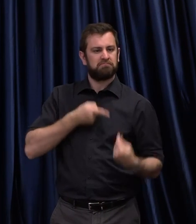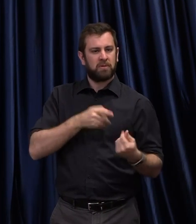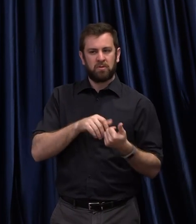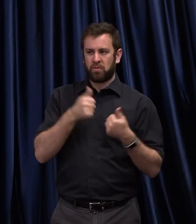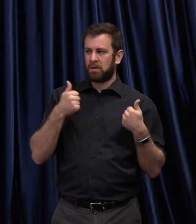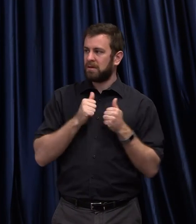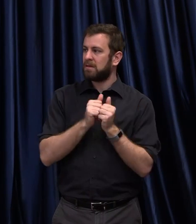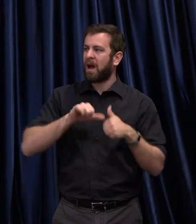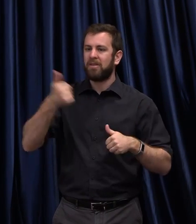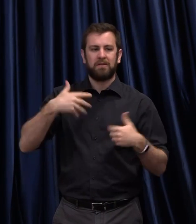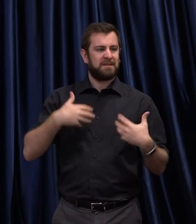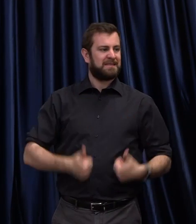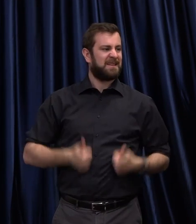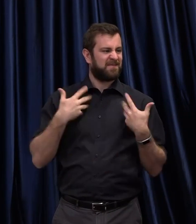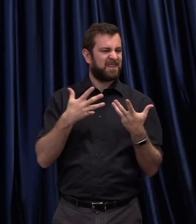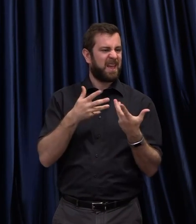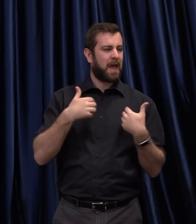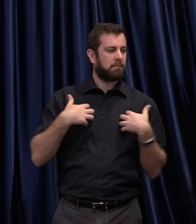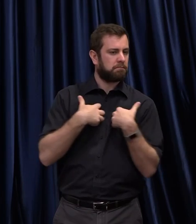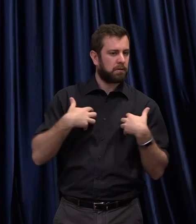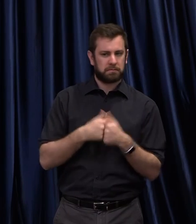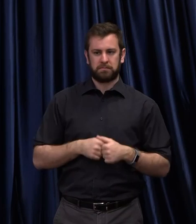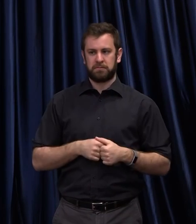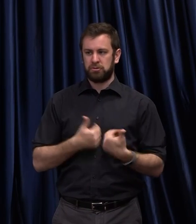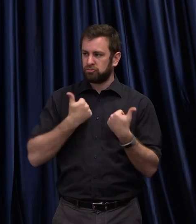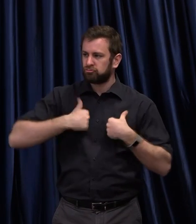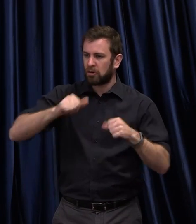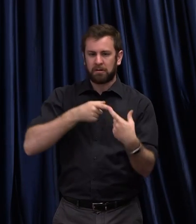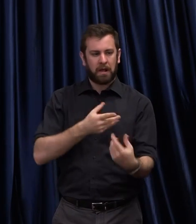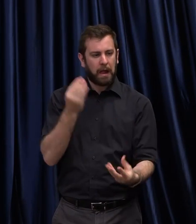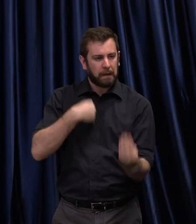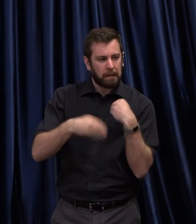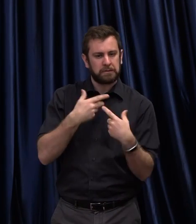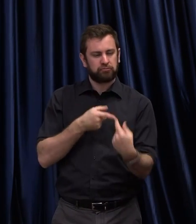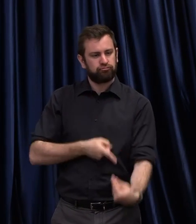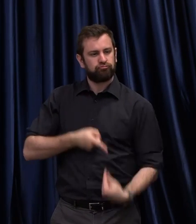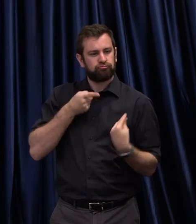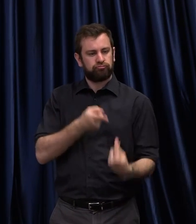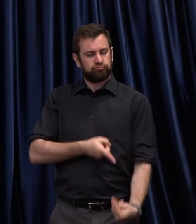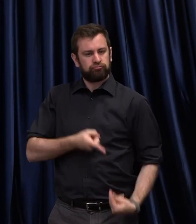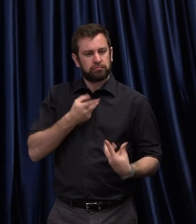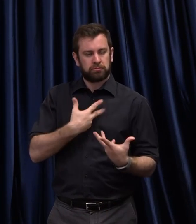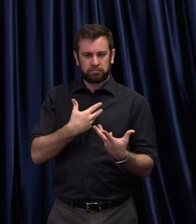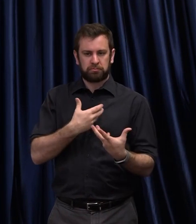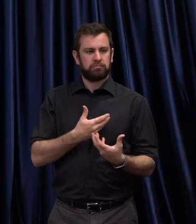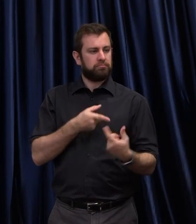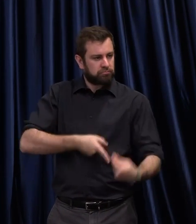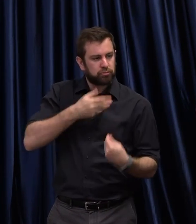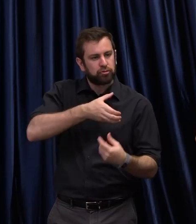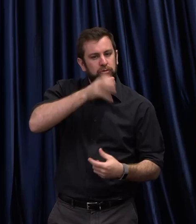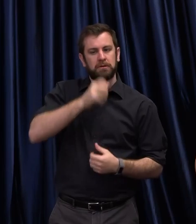living creatures, struggling to eat, struggling to drink, struggling